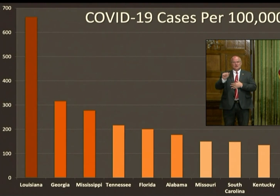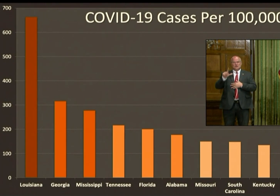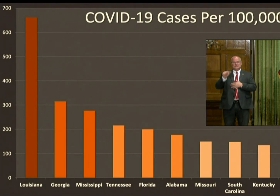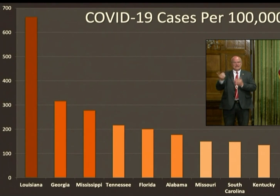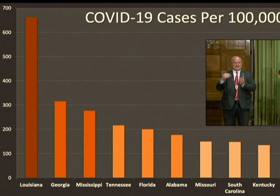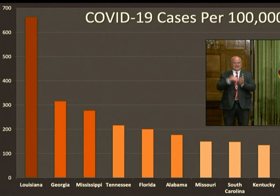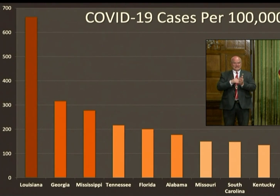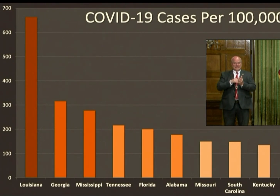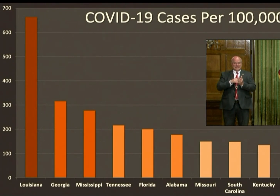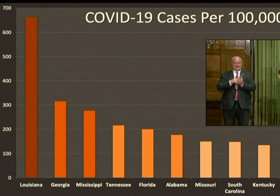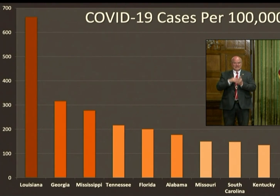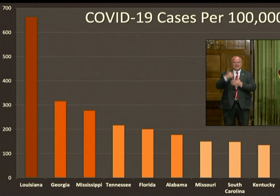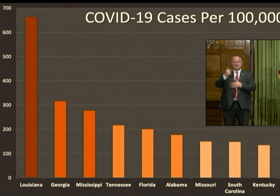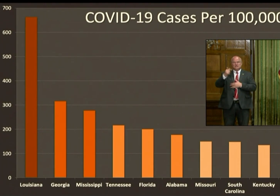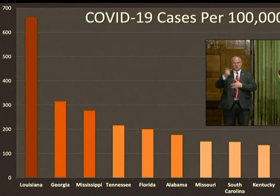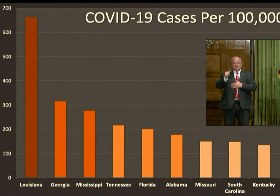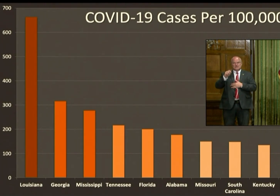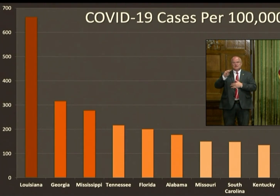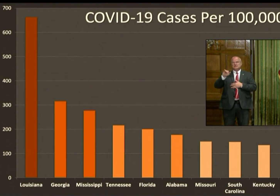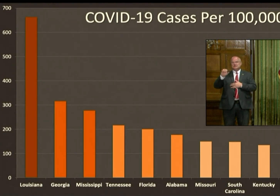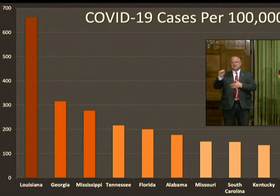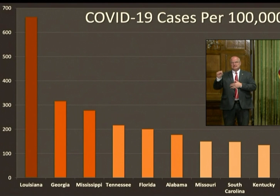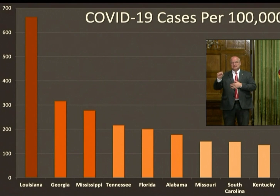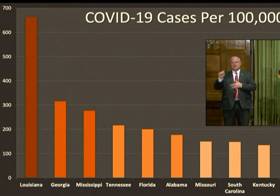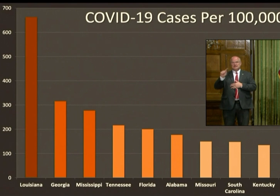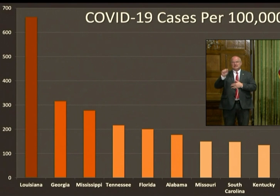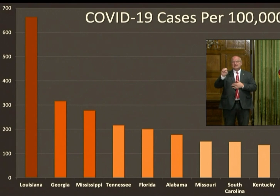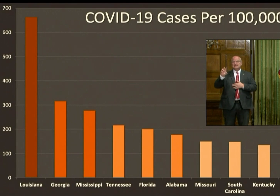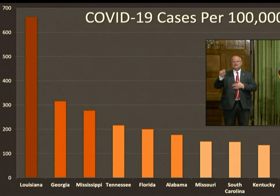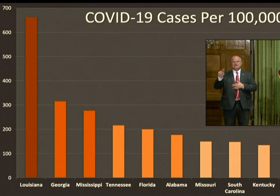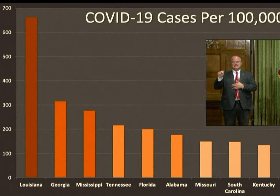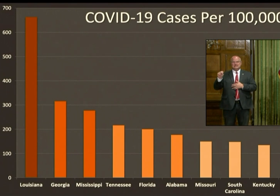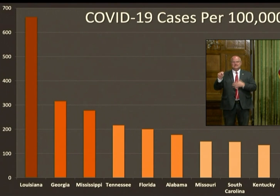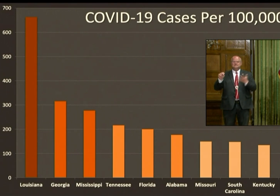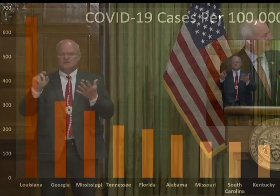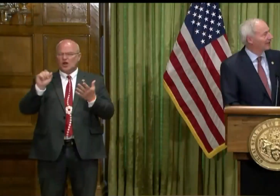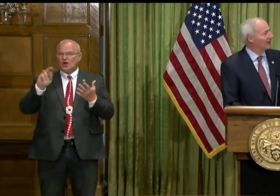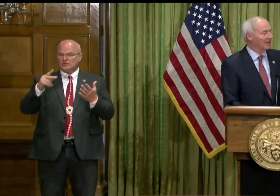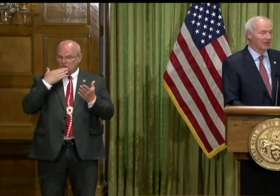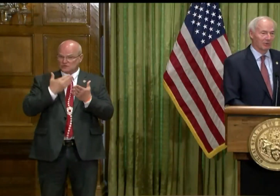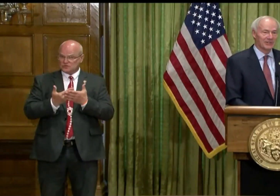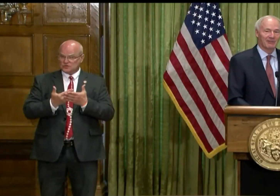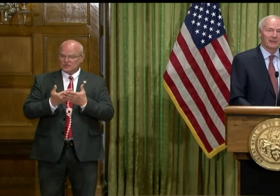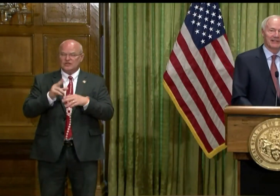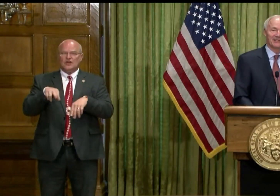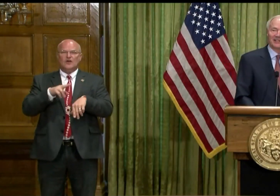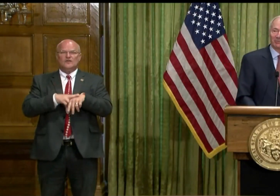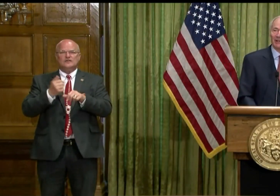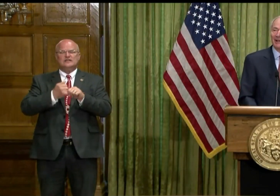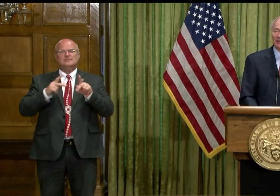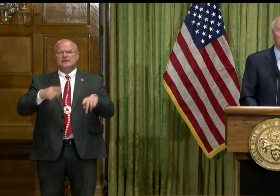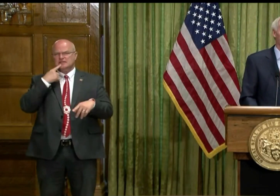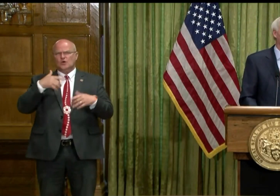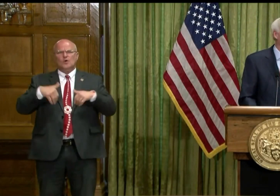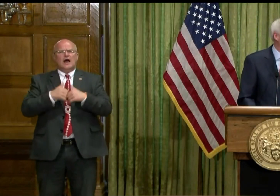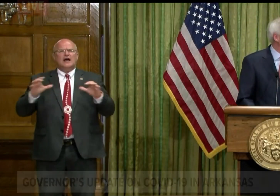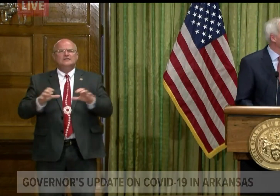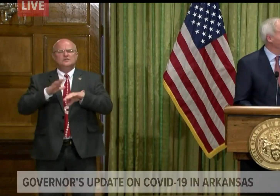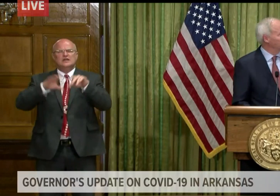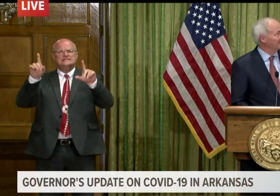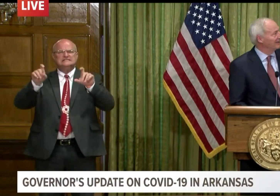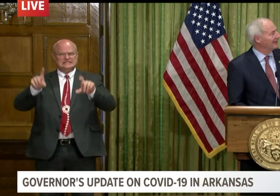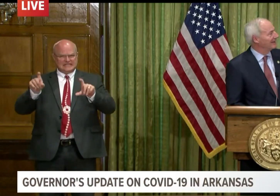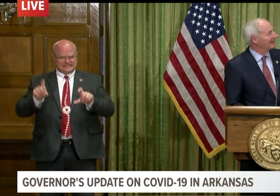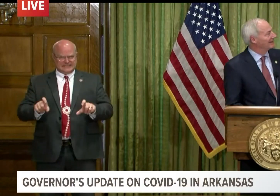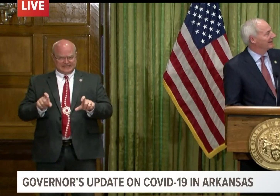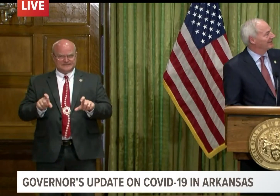Louisiana again, top, Georgia, Mississippi, Tennessee, and on down. So Arkansas looks good there. Of course, everybody says, well, how are you doing on